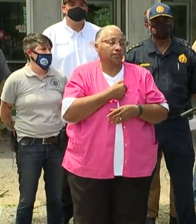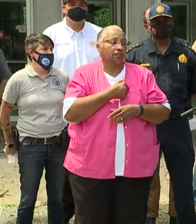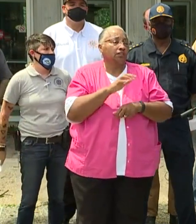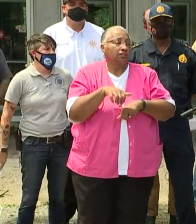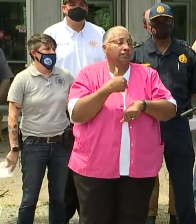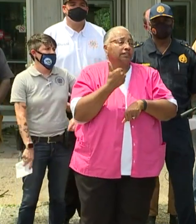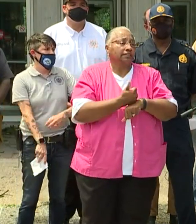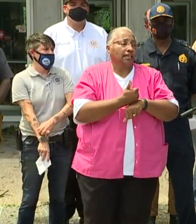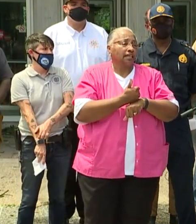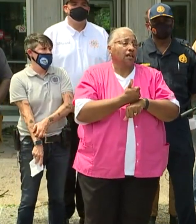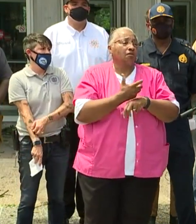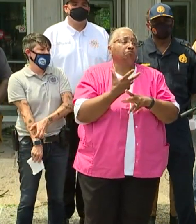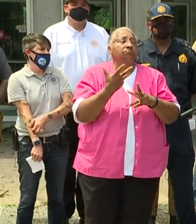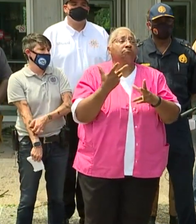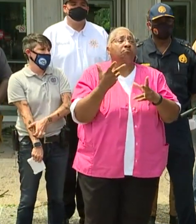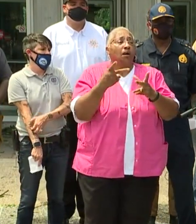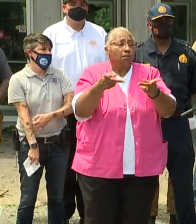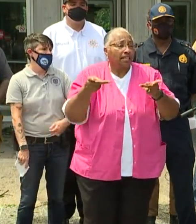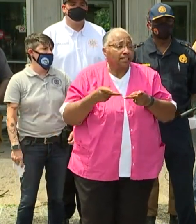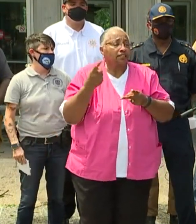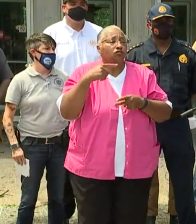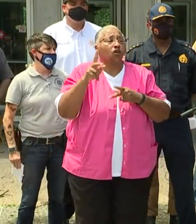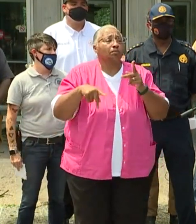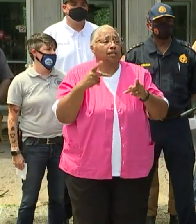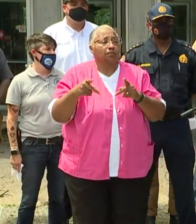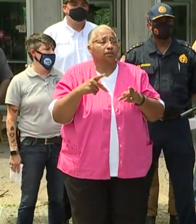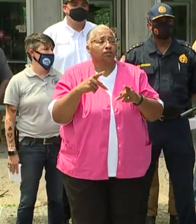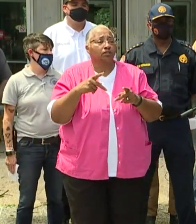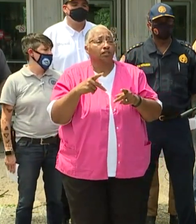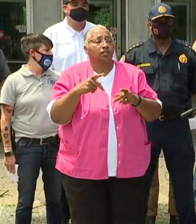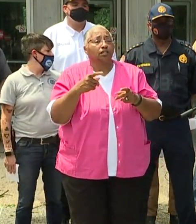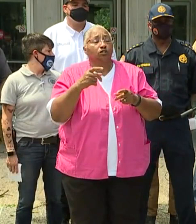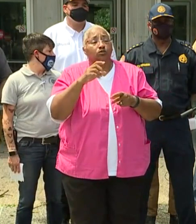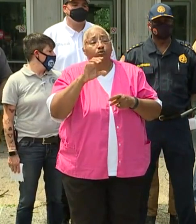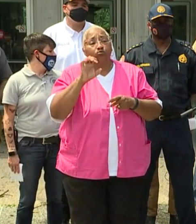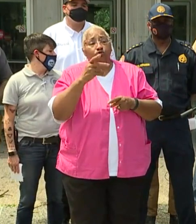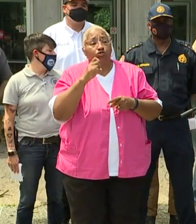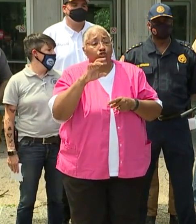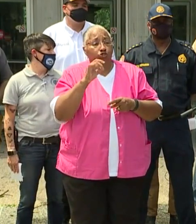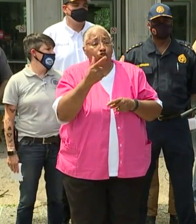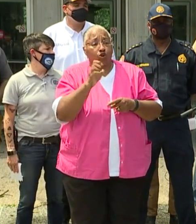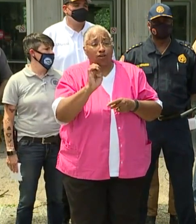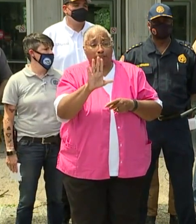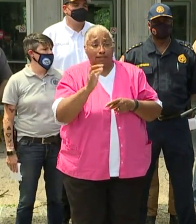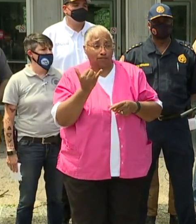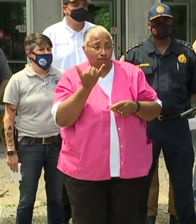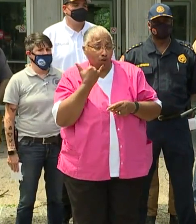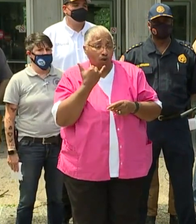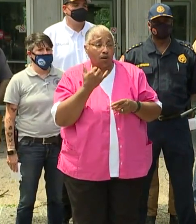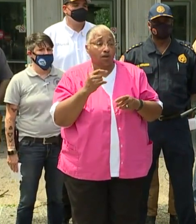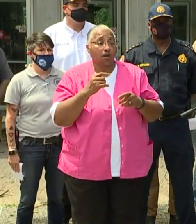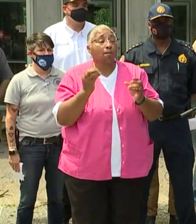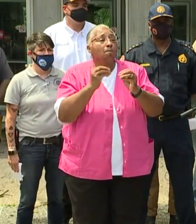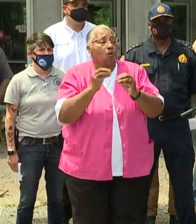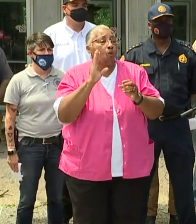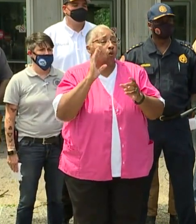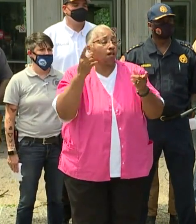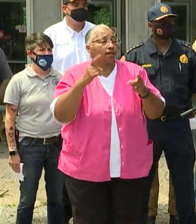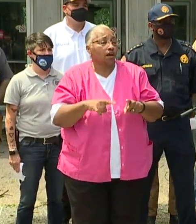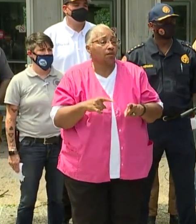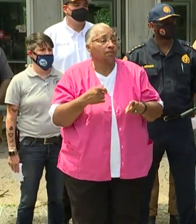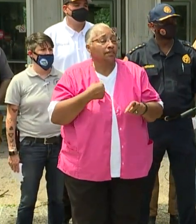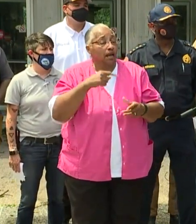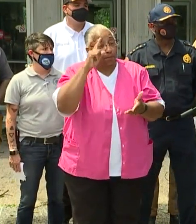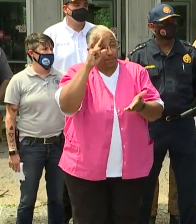cell phone charging and the like. But again, more to come. I believe this time it's going to be best for us to pivot to